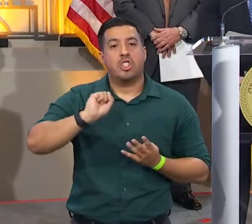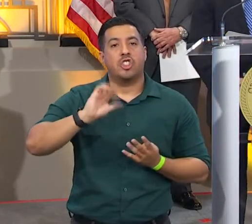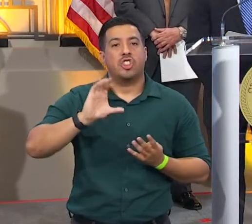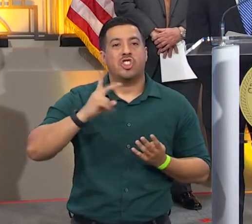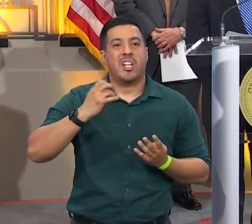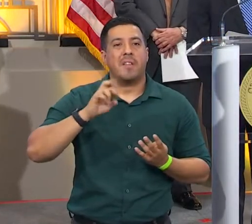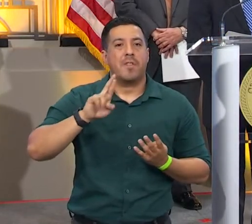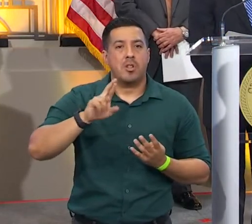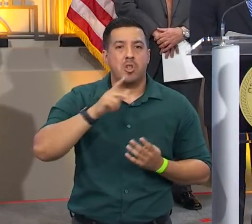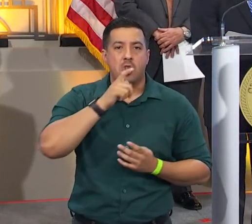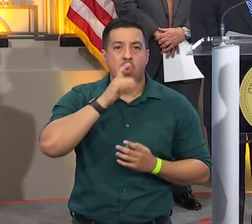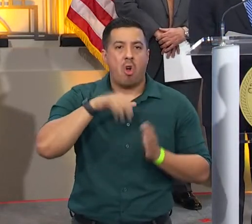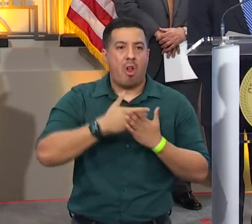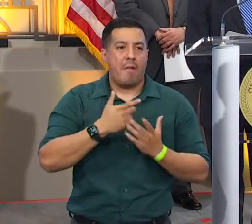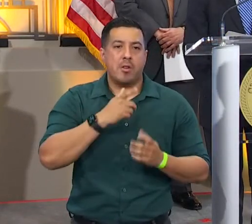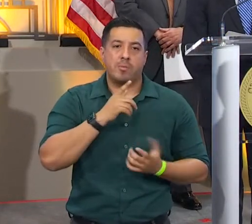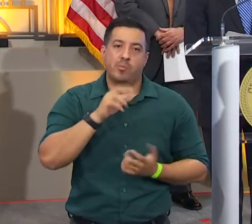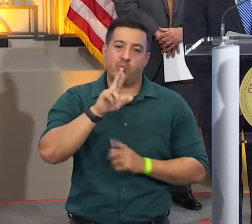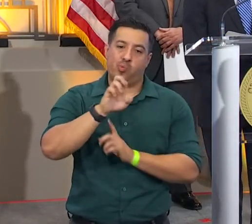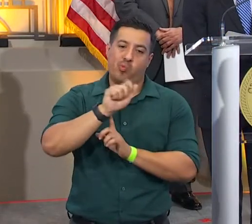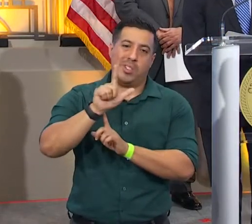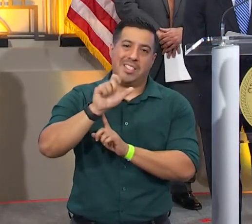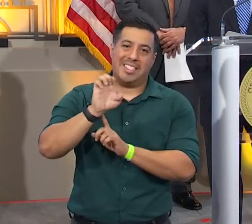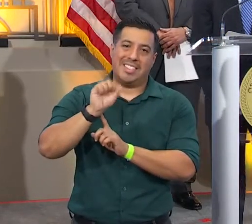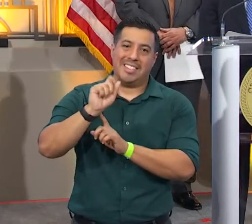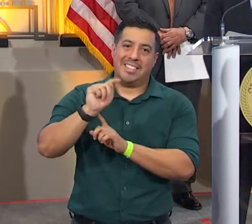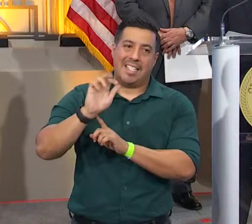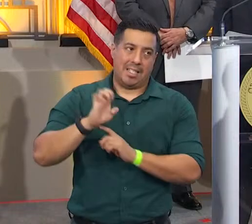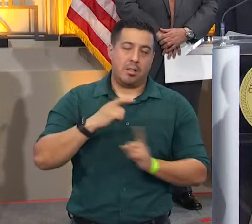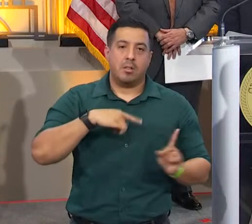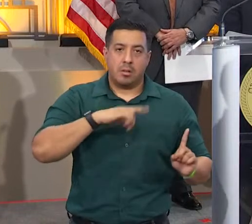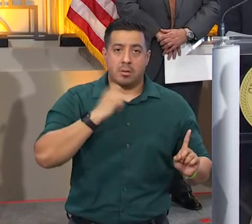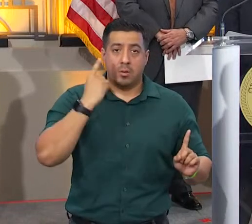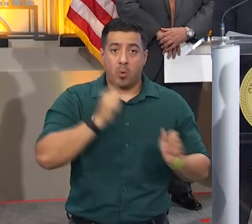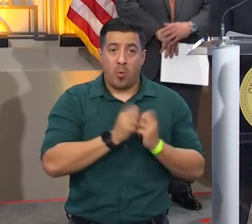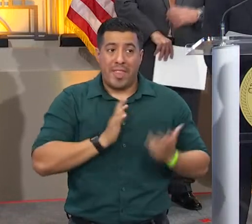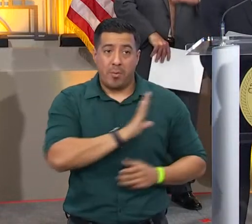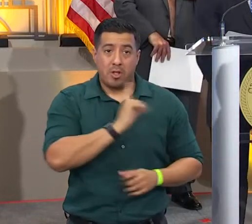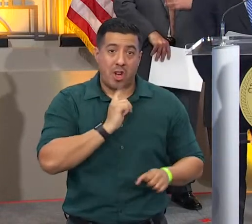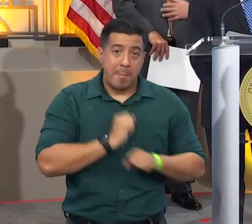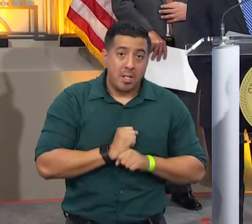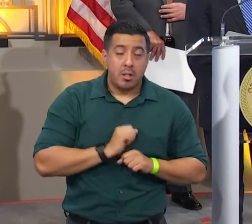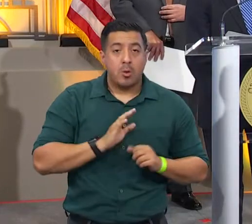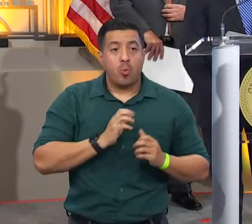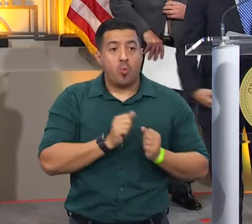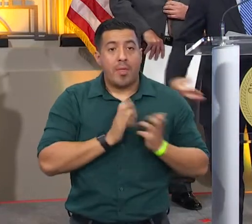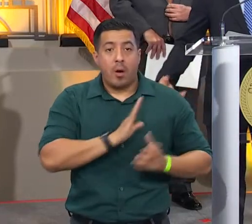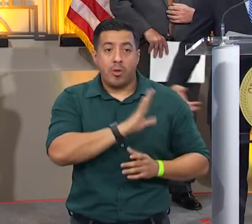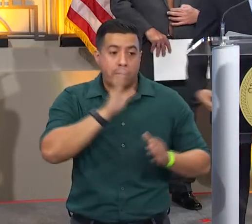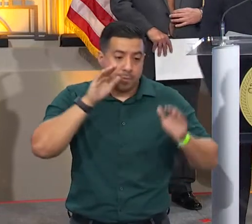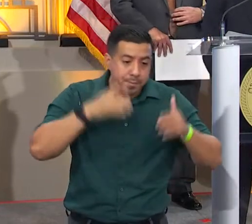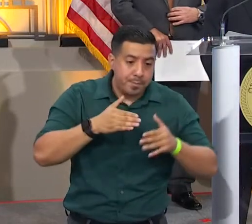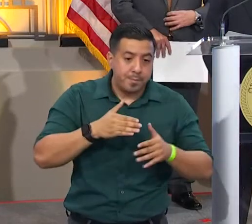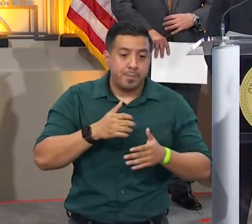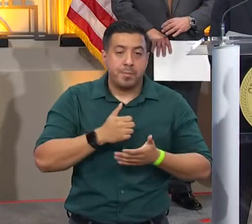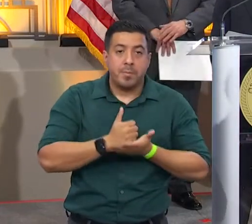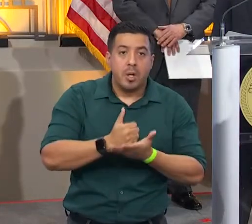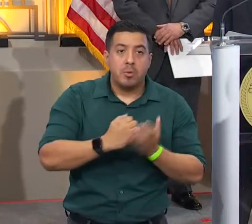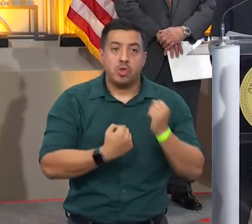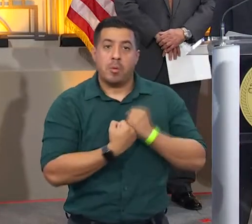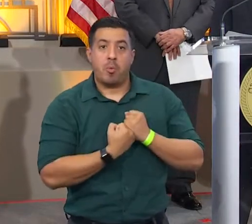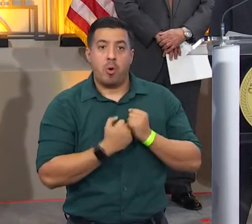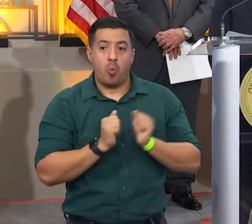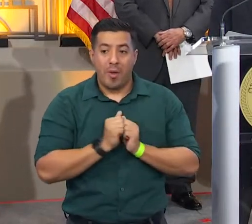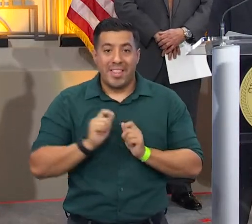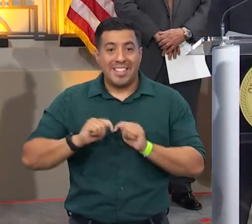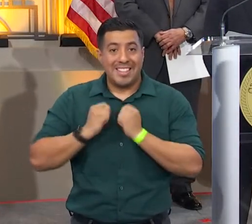is the director of airline affairs and real estate. I can tell you, without them, without their commitment, without their dedication, without the support of the rest of